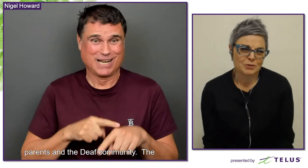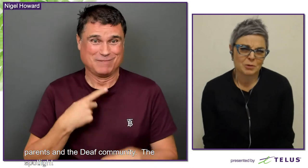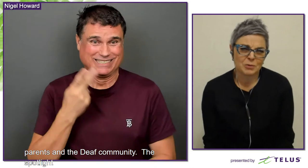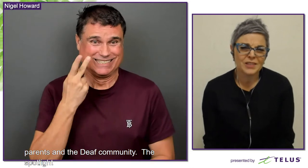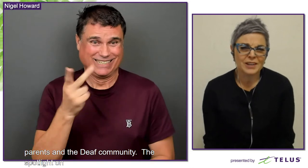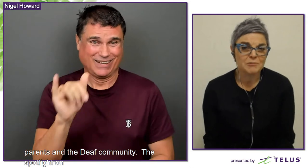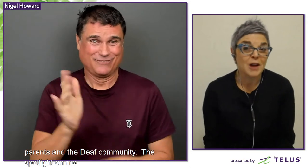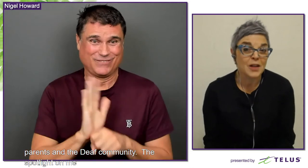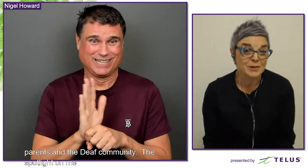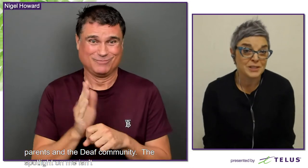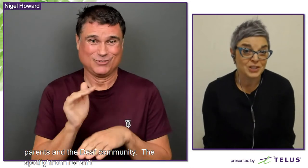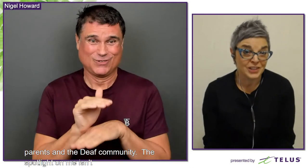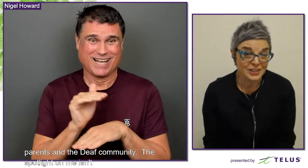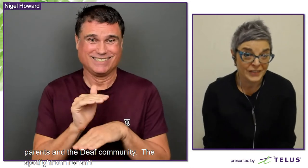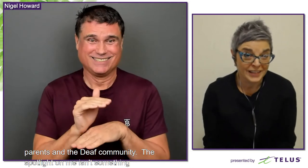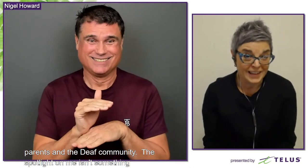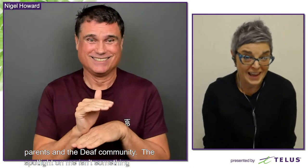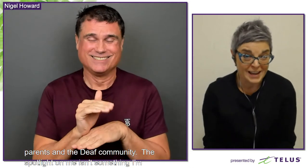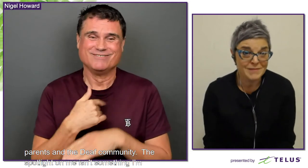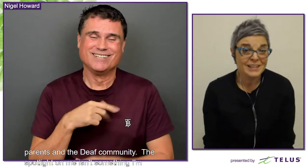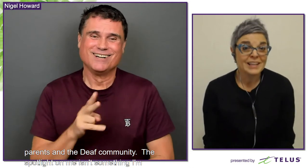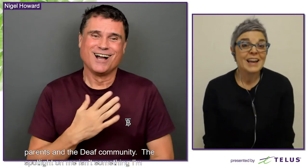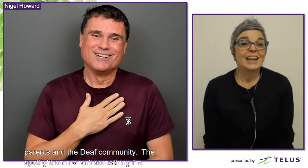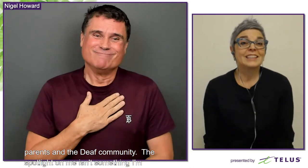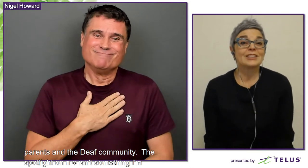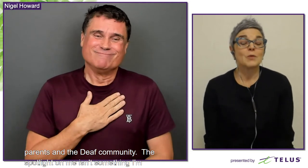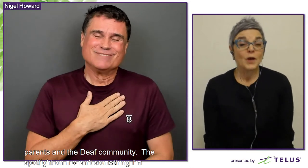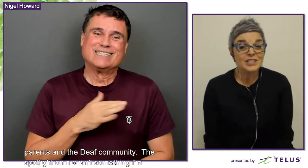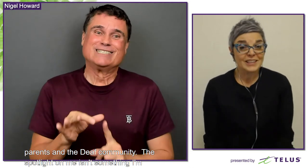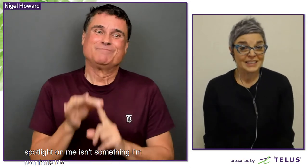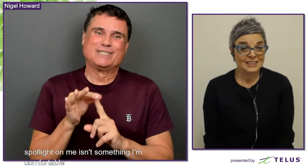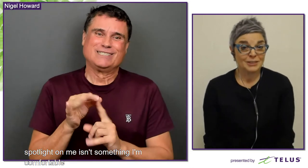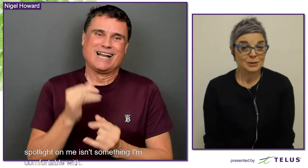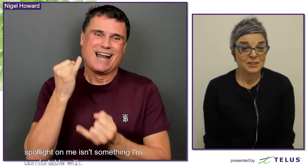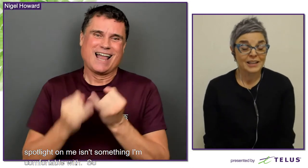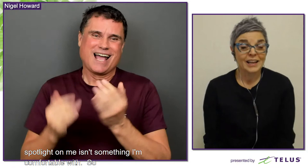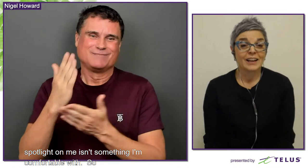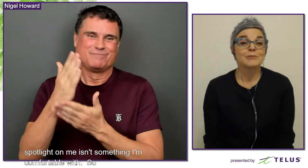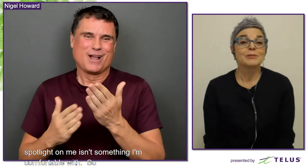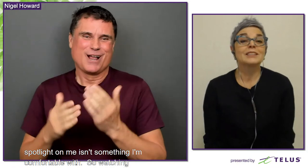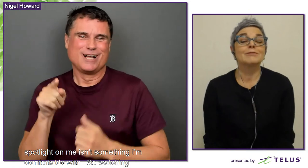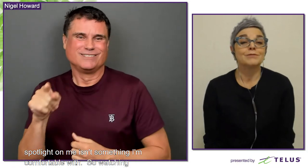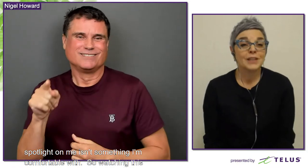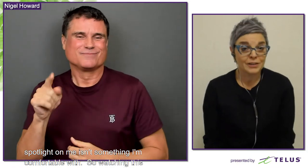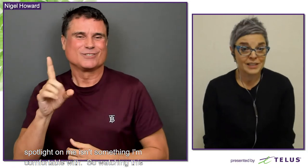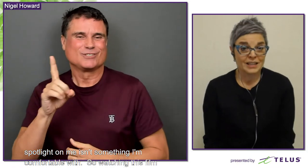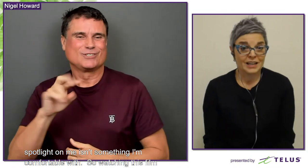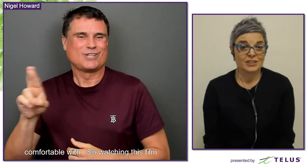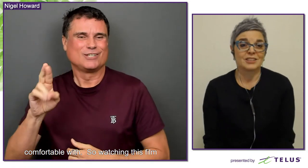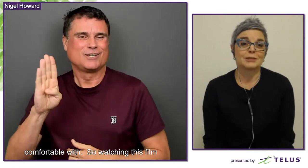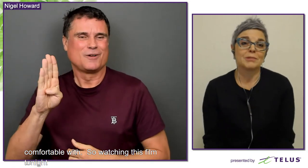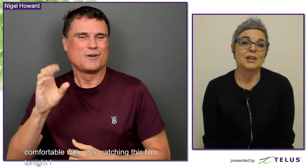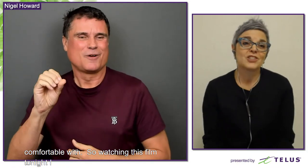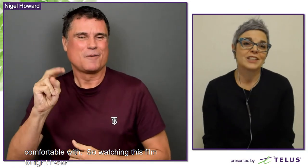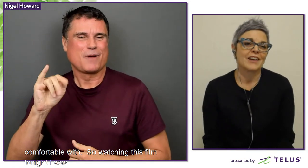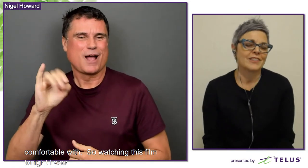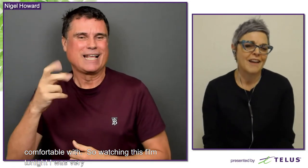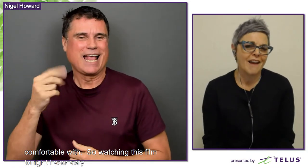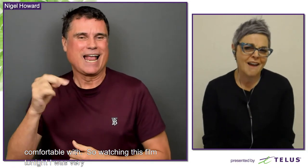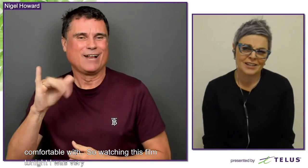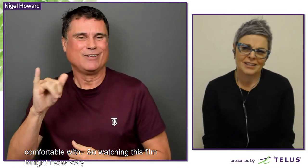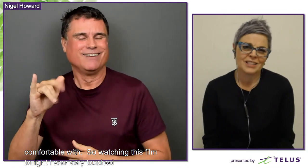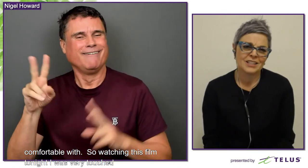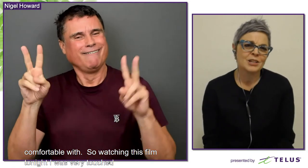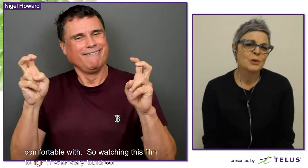that I'm comfortable with. I would rather it be shined on them. And so watching this film tonight, I was very touched, especially at